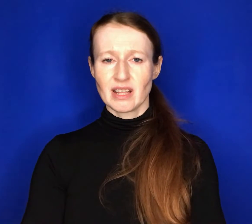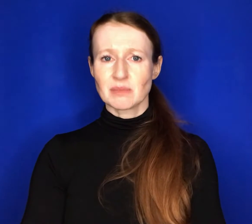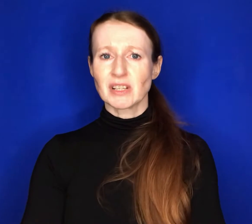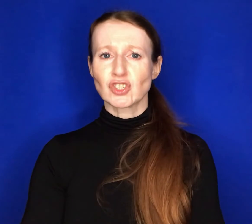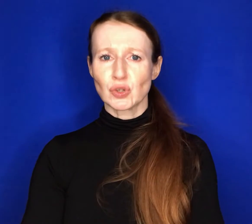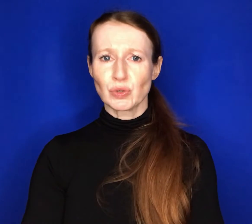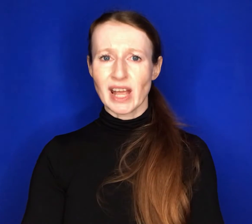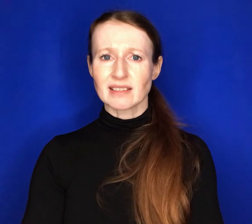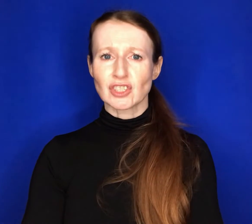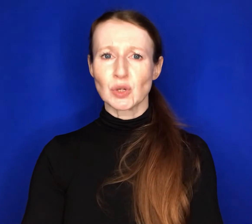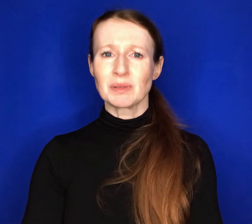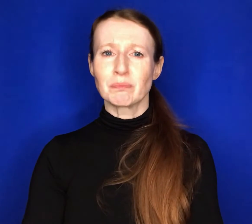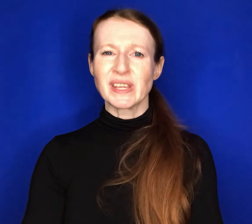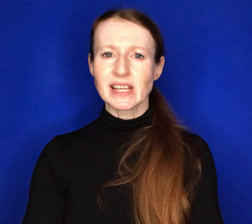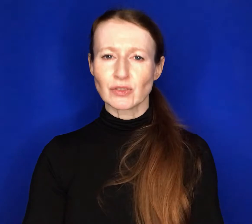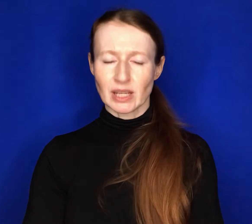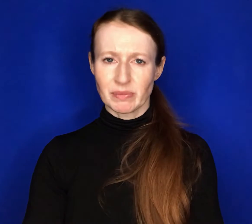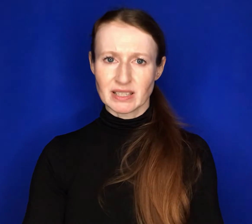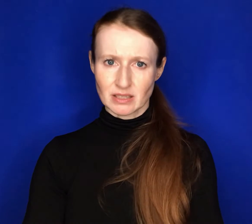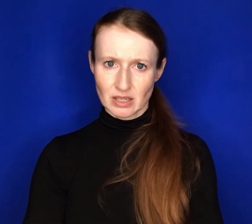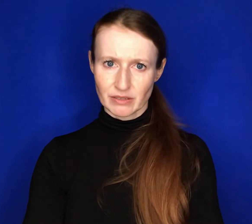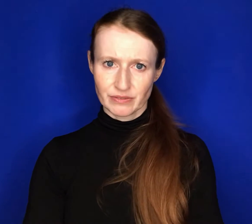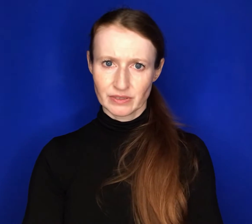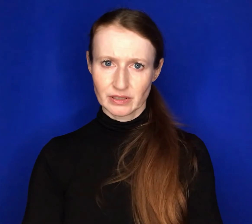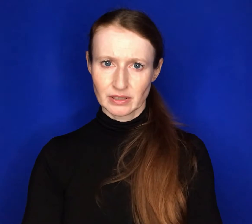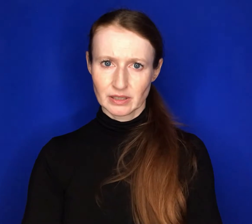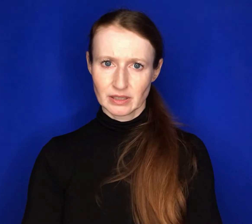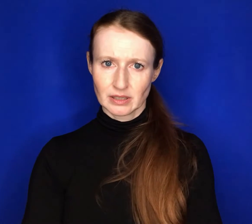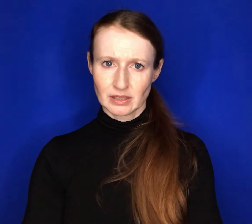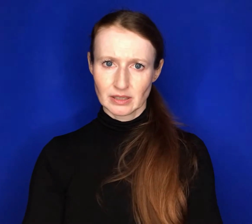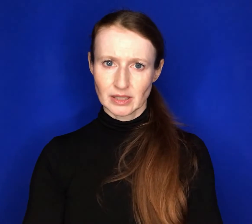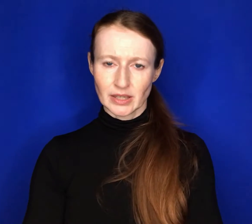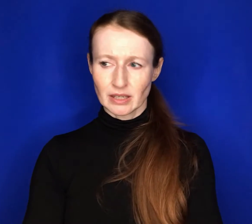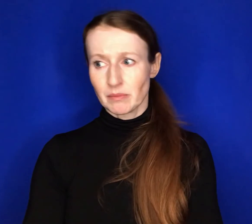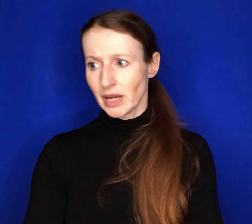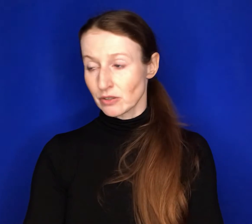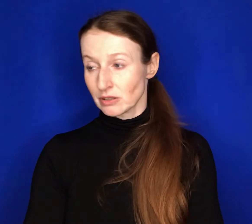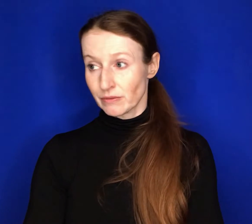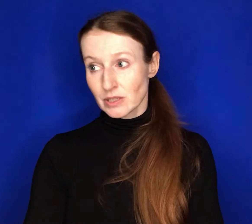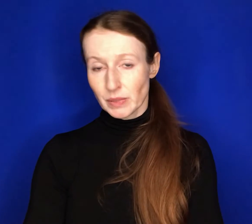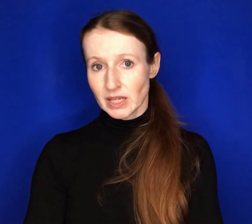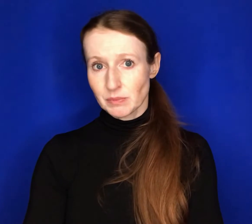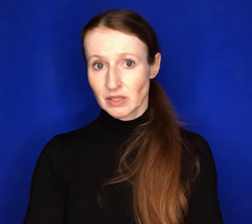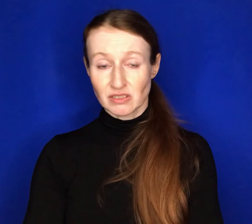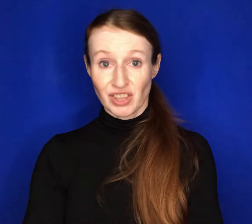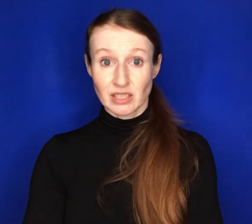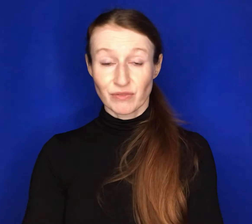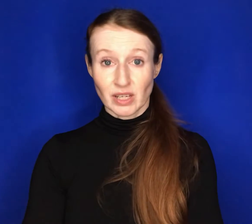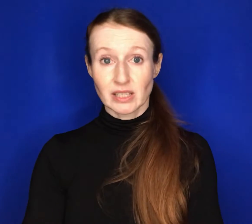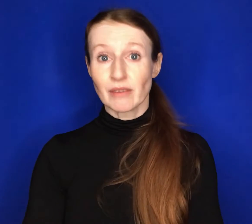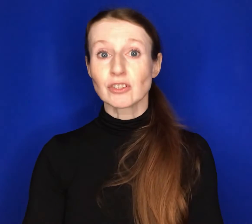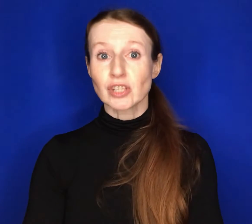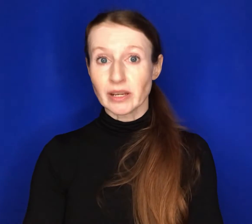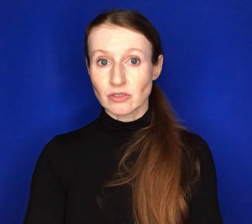It's my duty as a human being to get pissed off. Not that it matters in the first place, because things fucking never change.